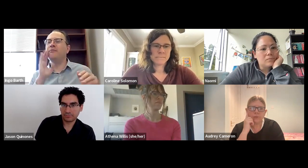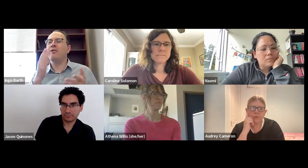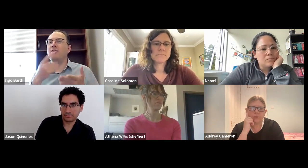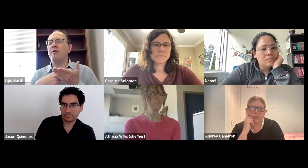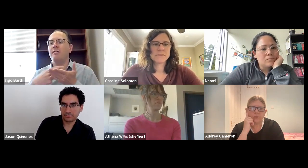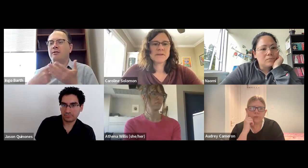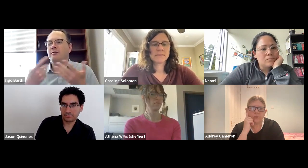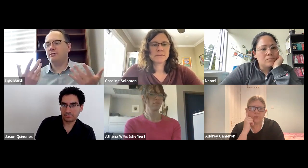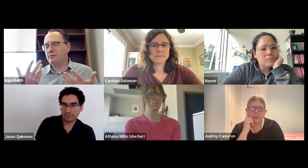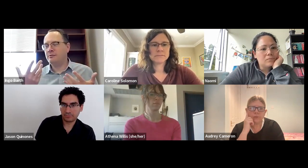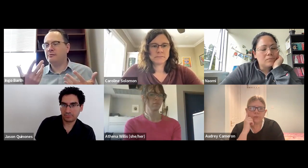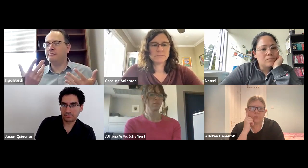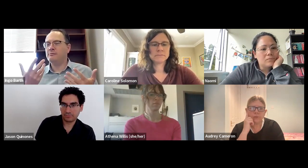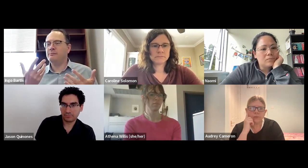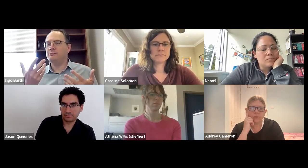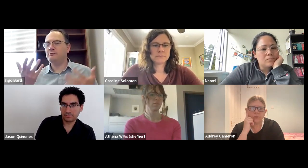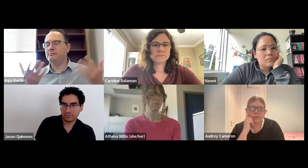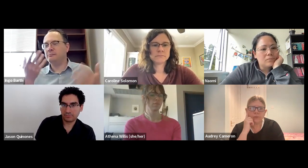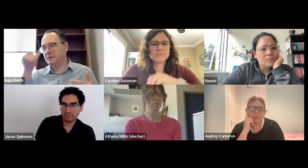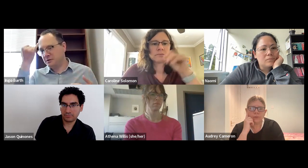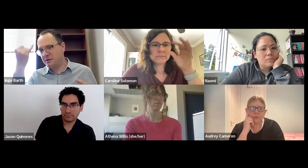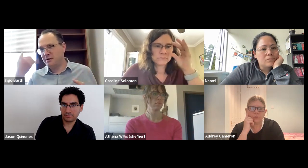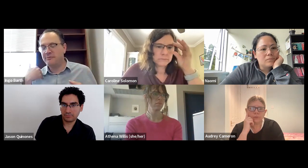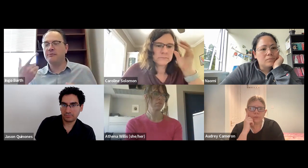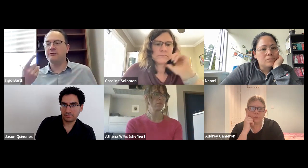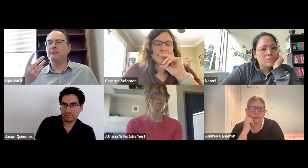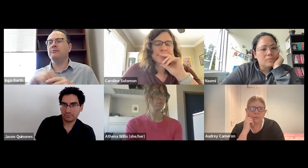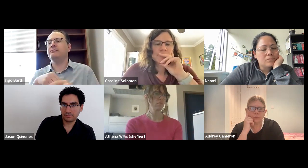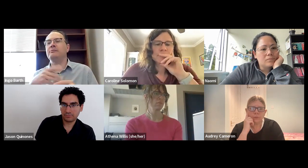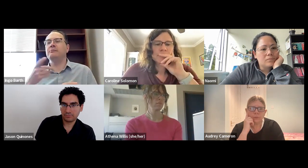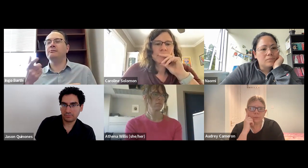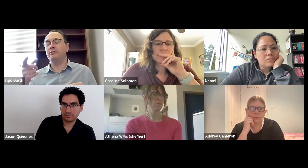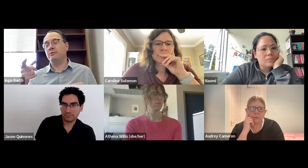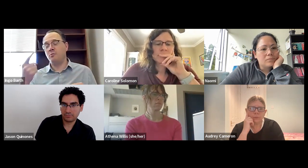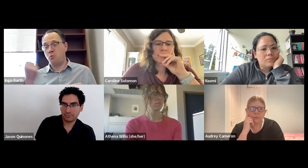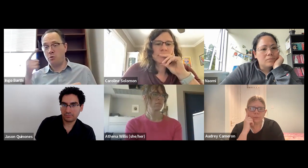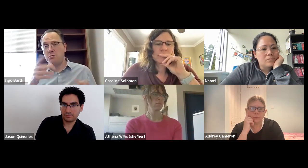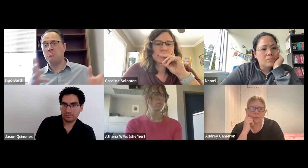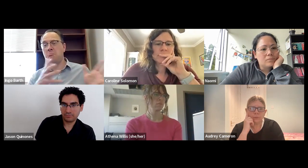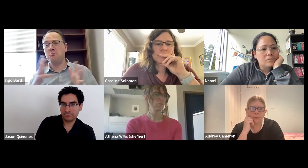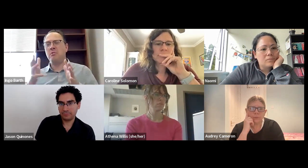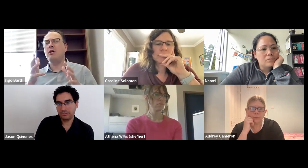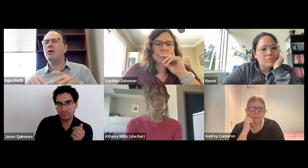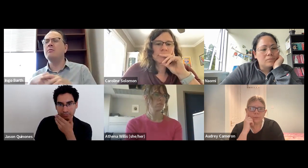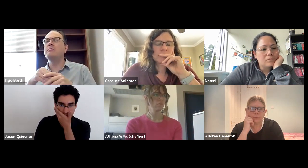Well, I think it's important to have these meetings where we talk about different topics, different ideas.